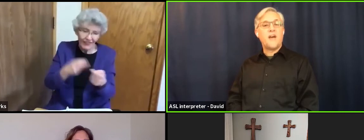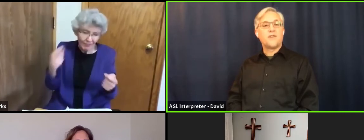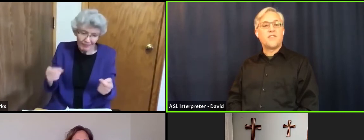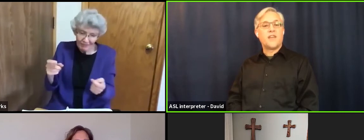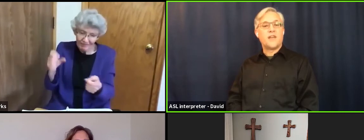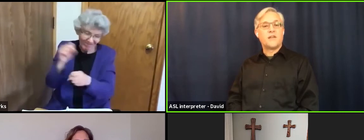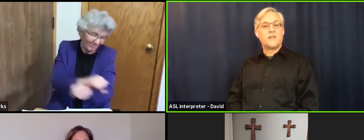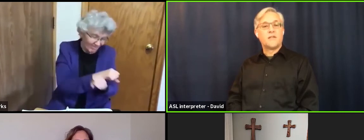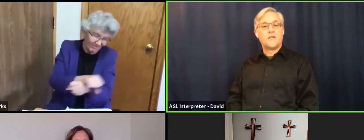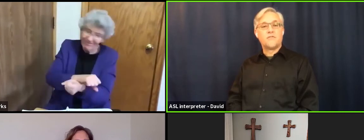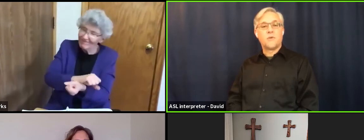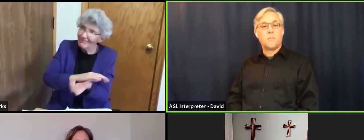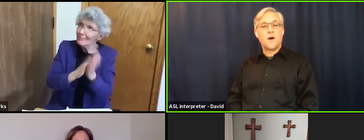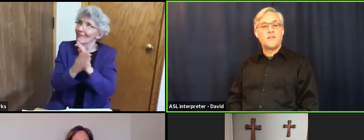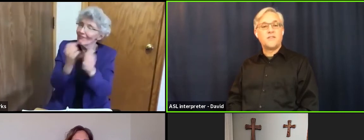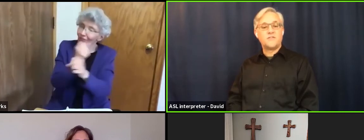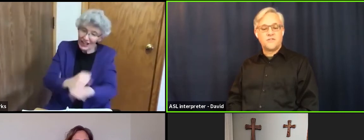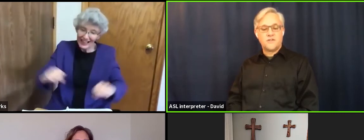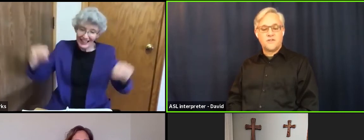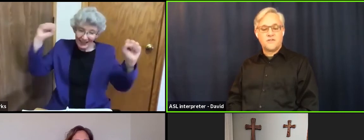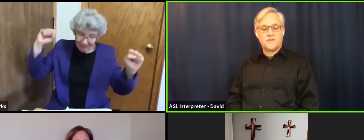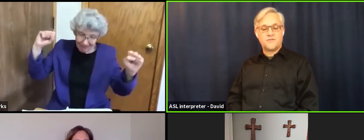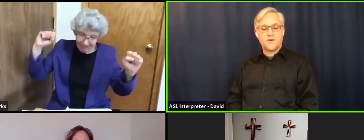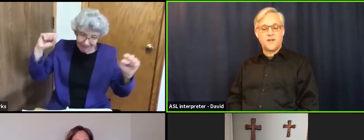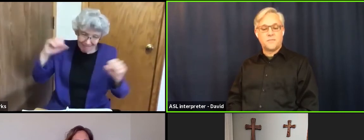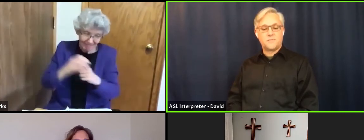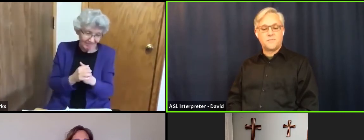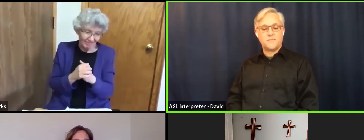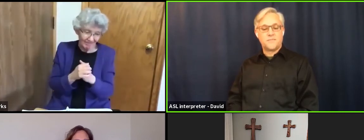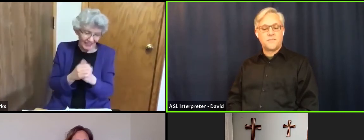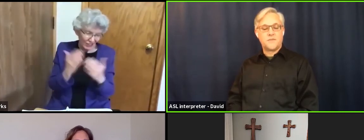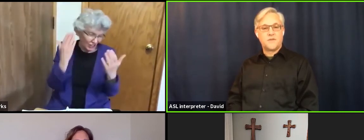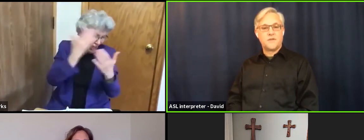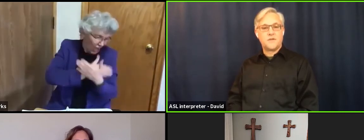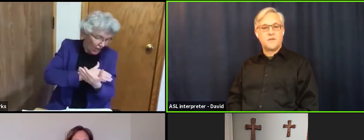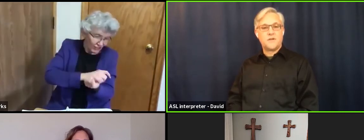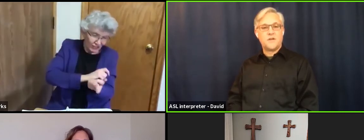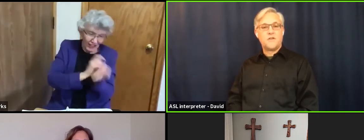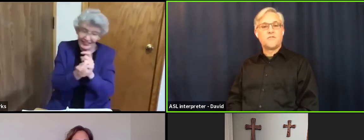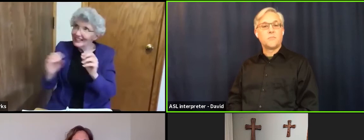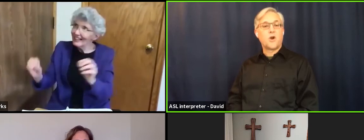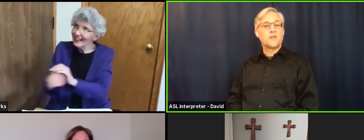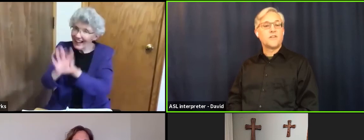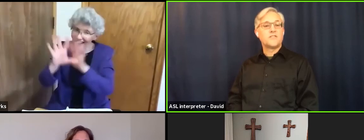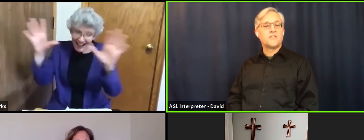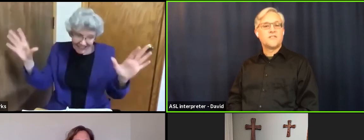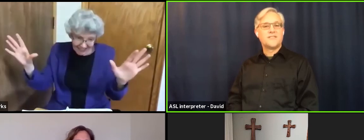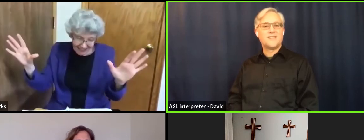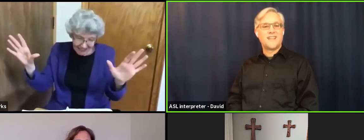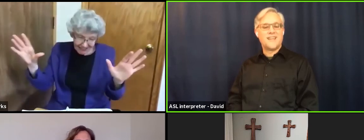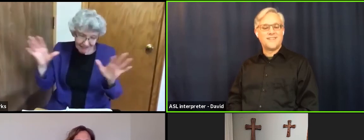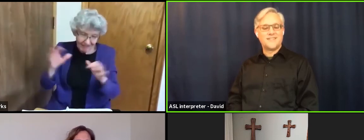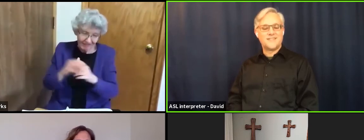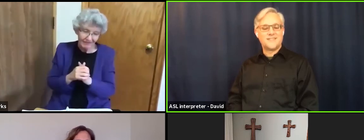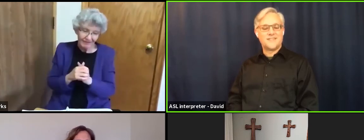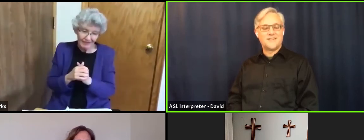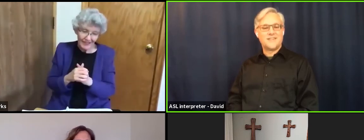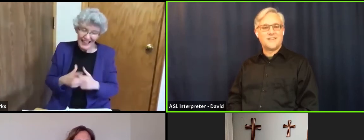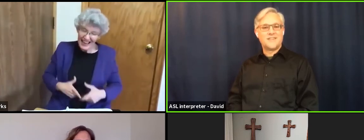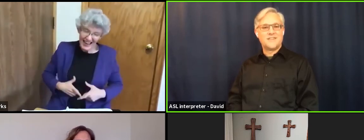bring everything from bondage to freedom, from darkness to